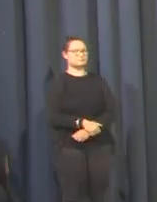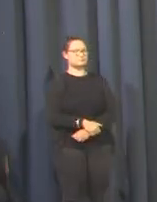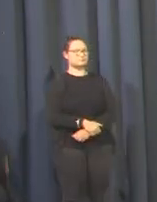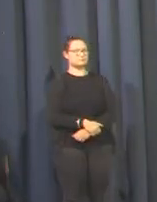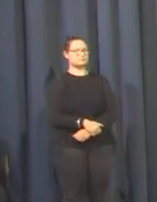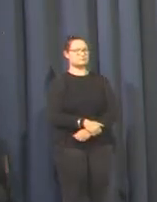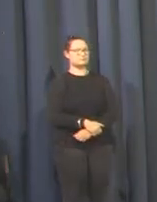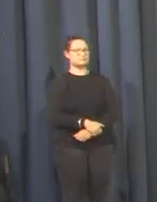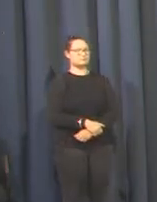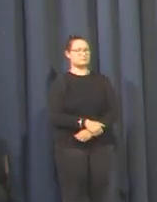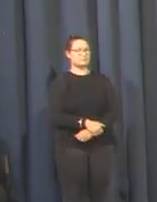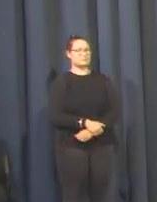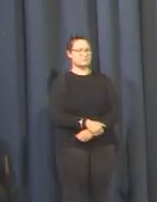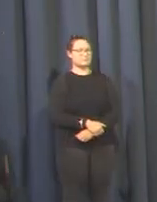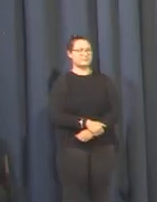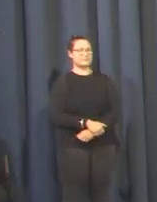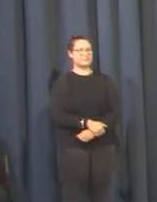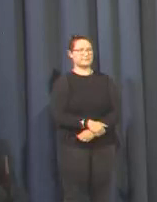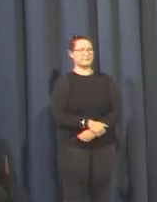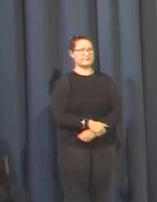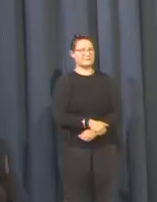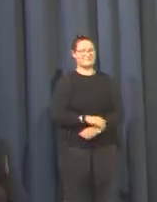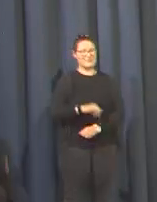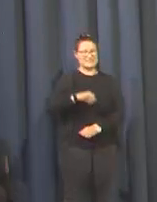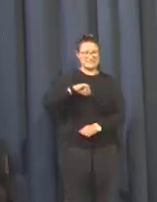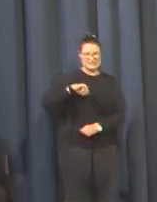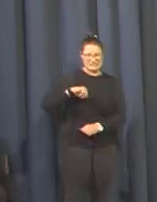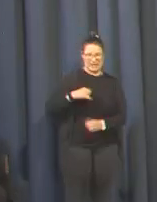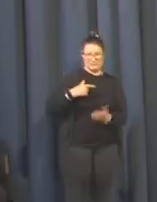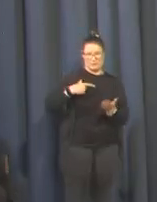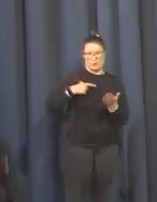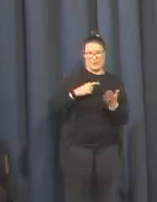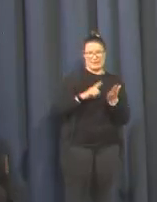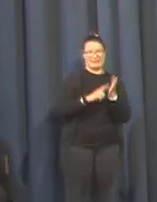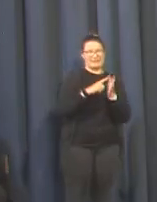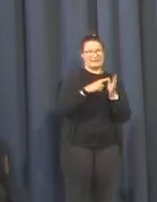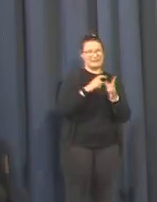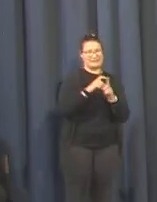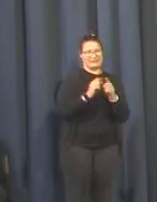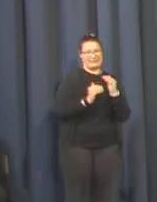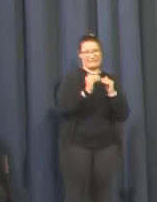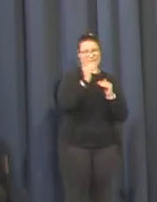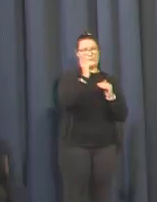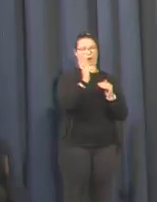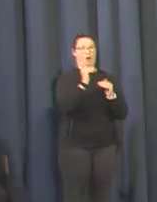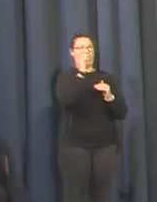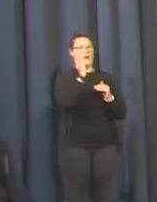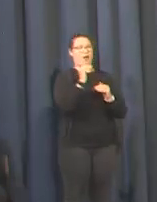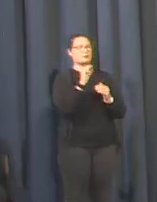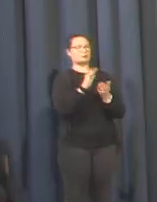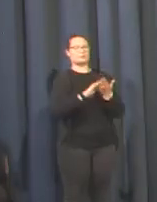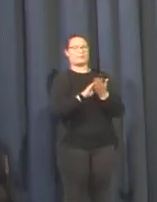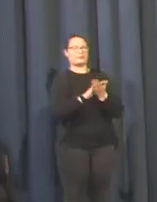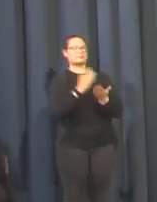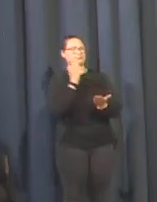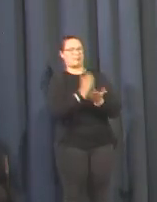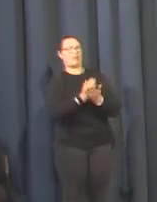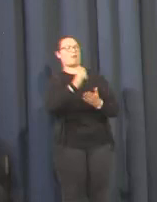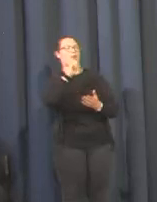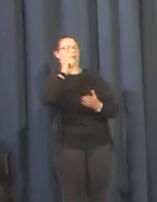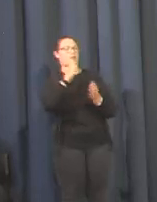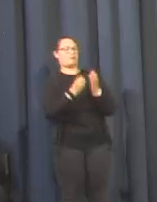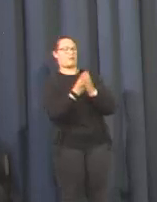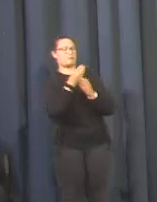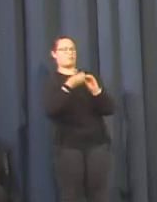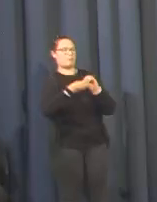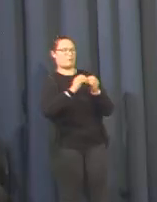But just because your child has lead levels, high lead levels, doesn't mean that they will have